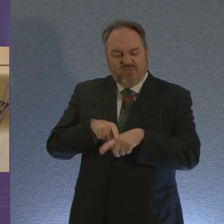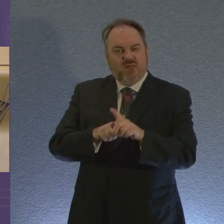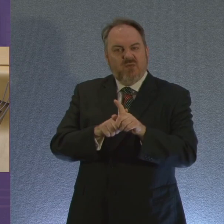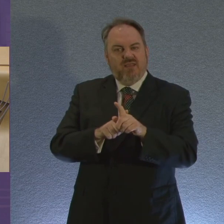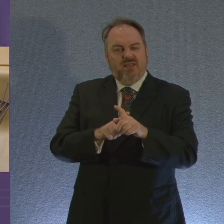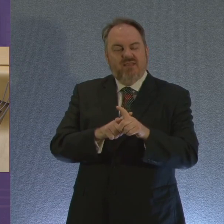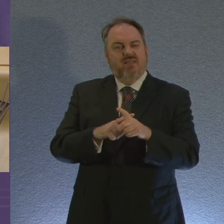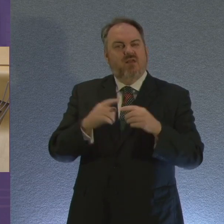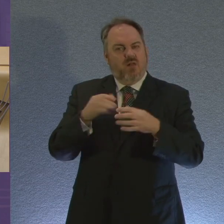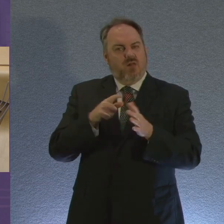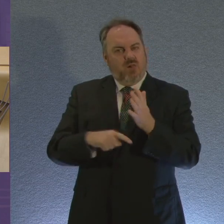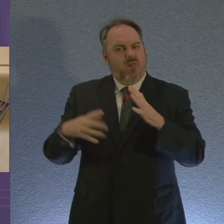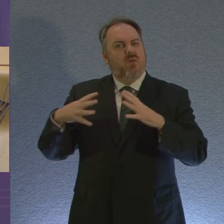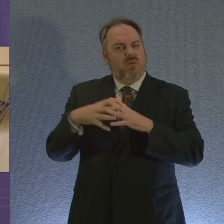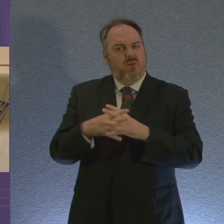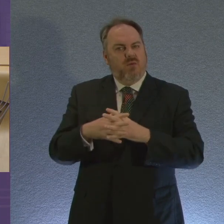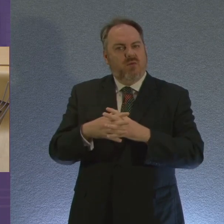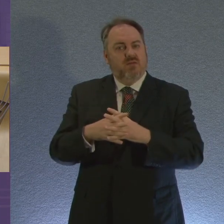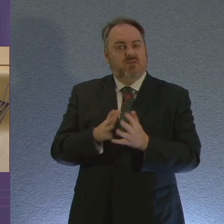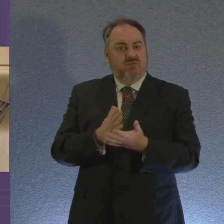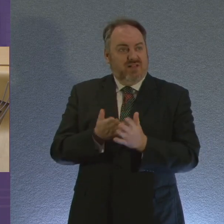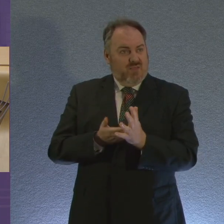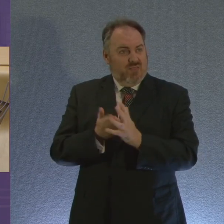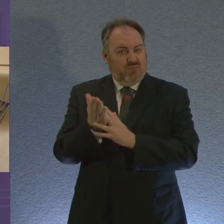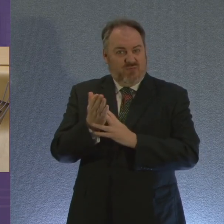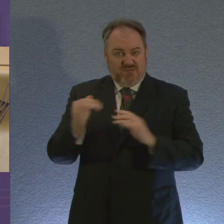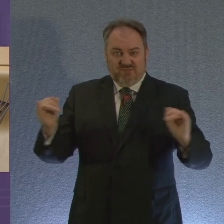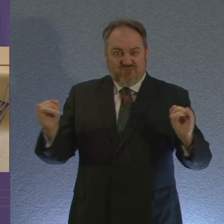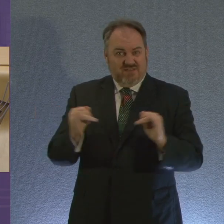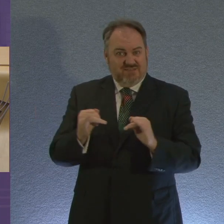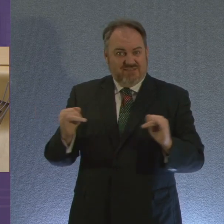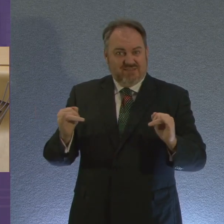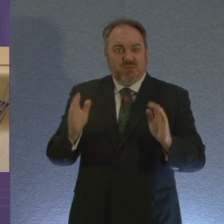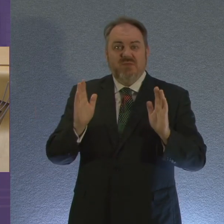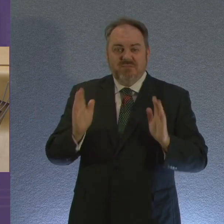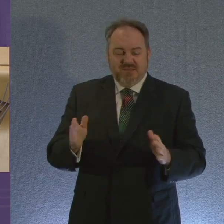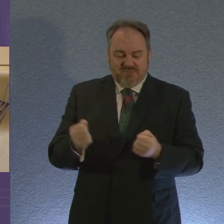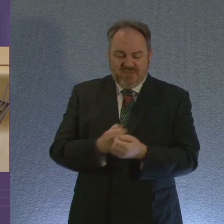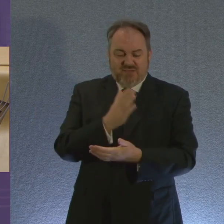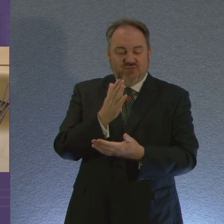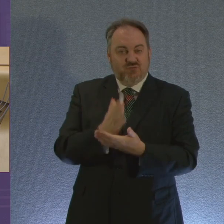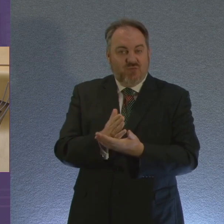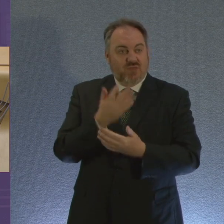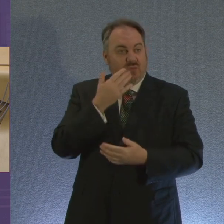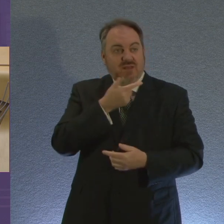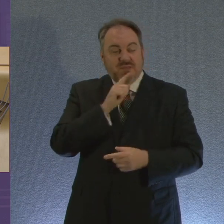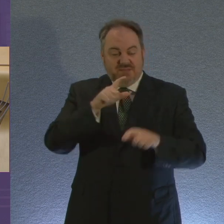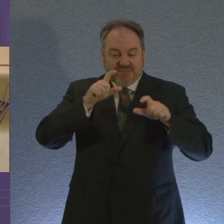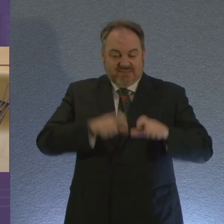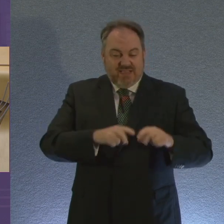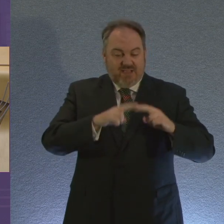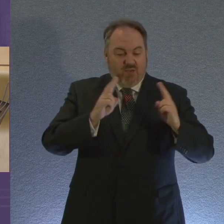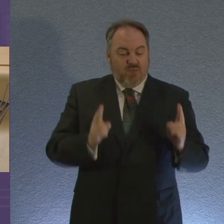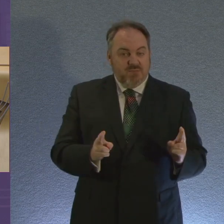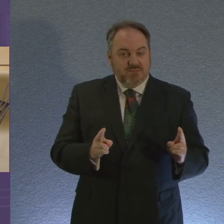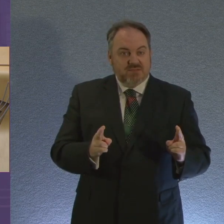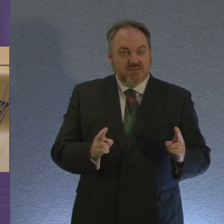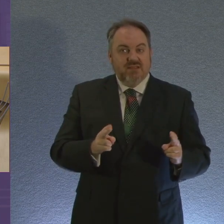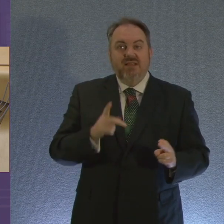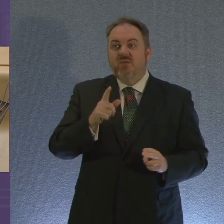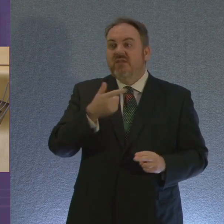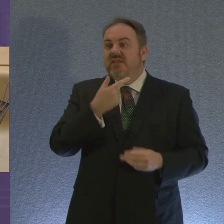continue and likely increase during this crisis, although it's clear to survivors that during the lockdown they are encouraged to make their way to safety if